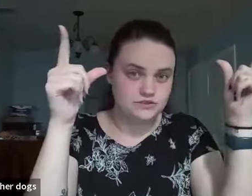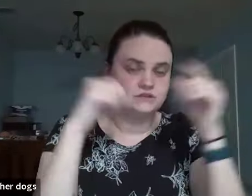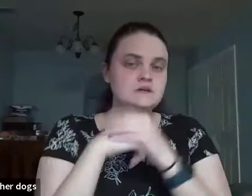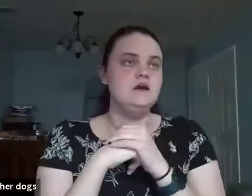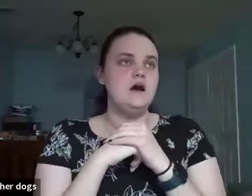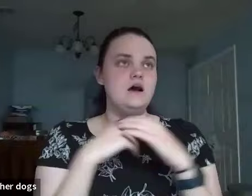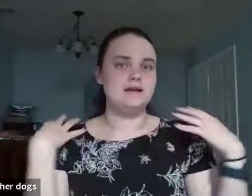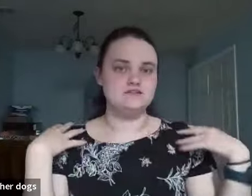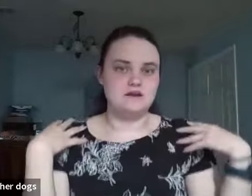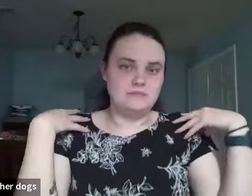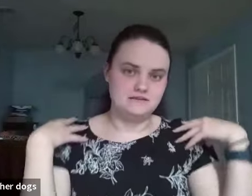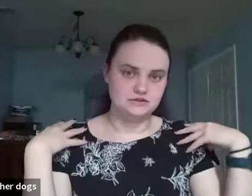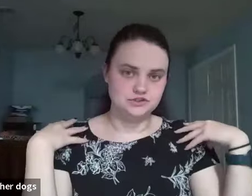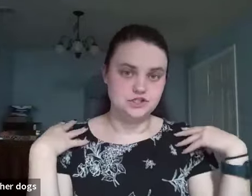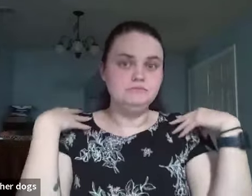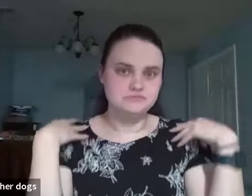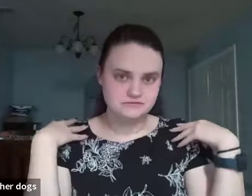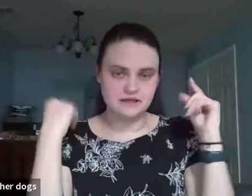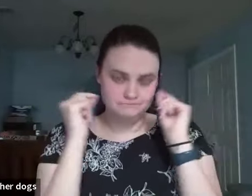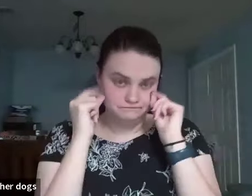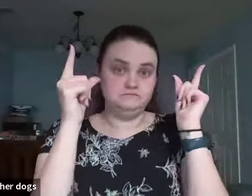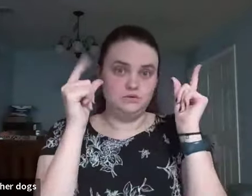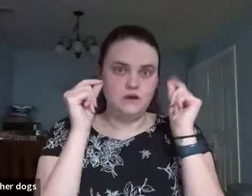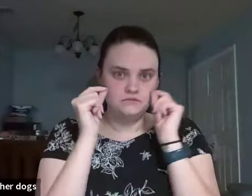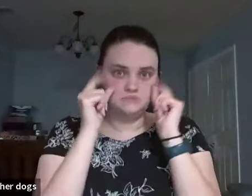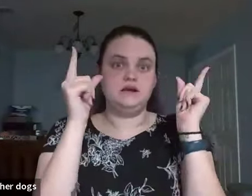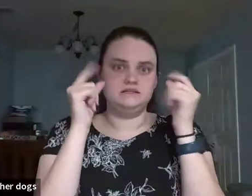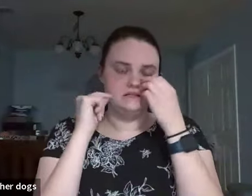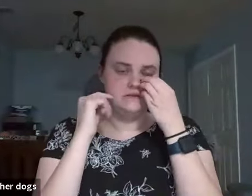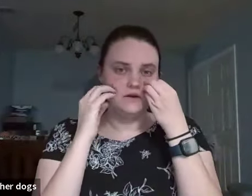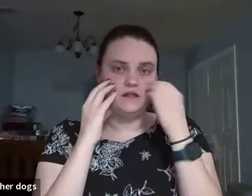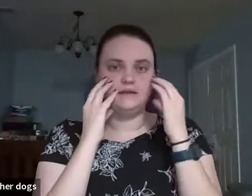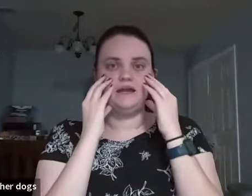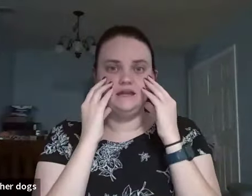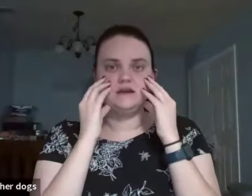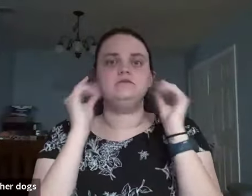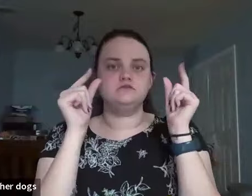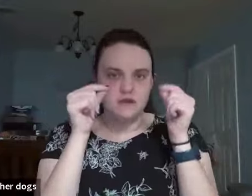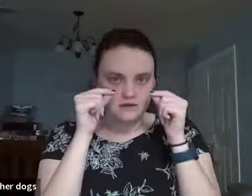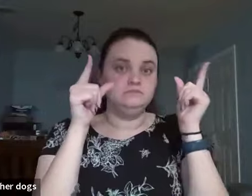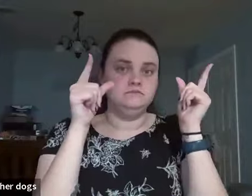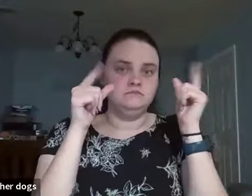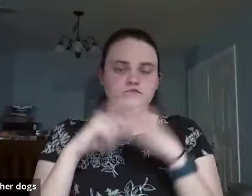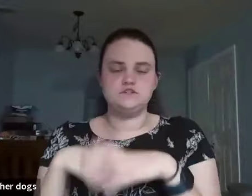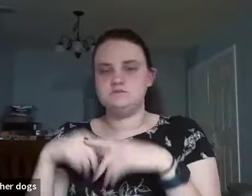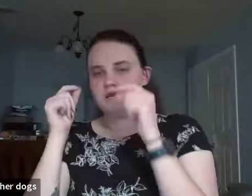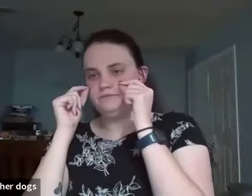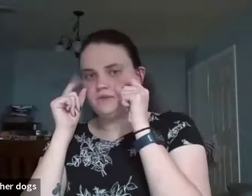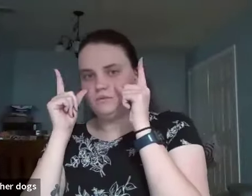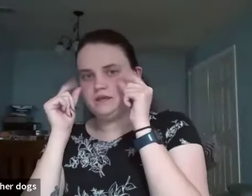out. I also kind of make a little jump, like, oh, I was surprised to see that. Or like my head kind of falls back versus when I wake